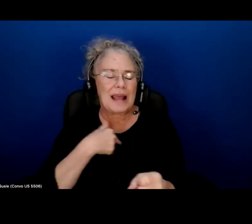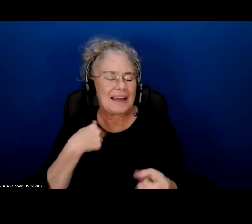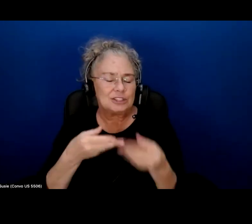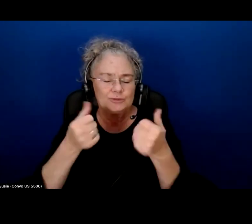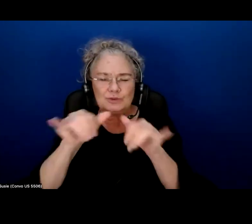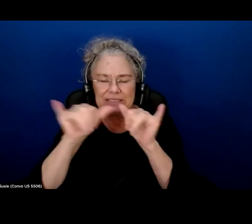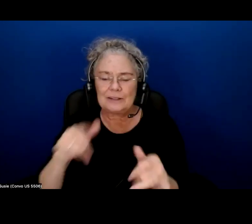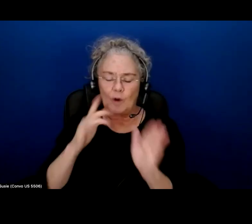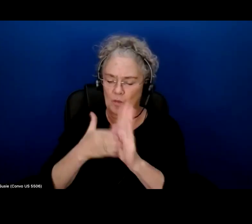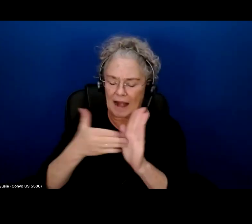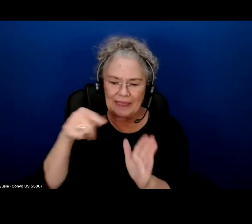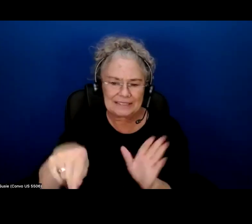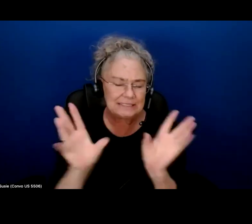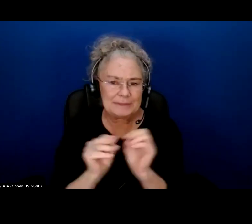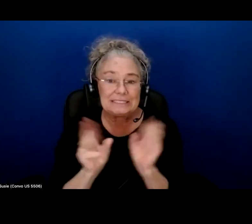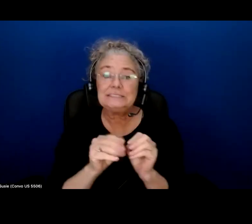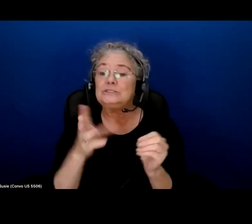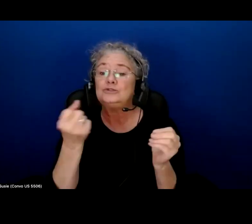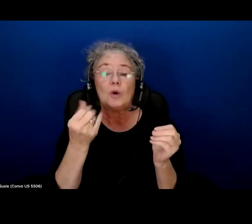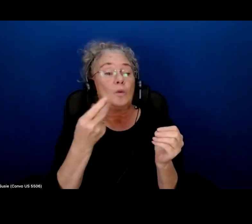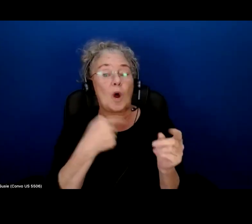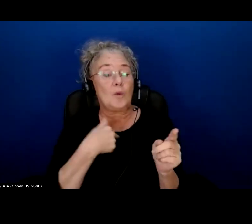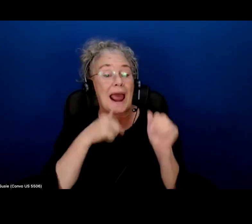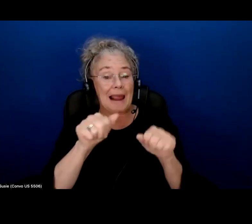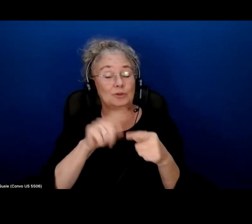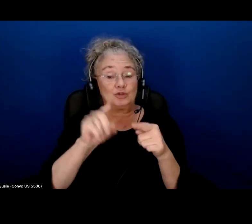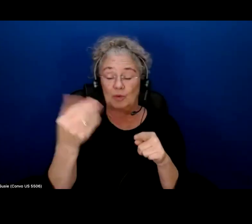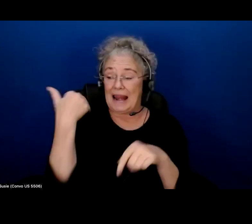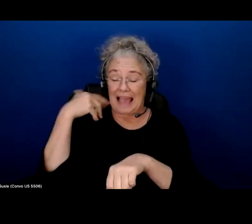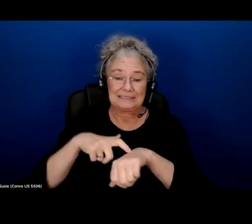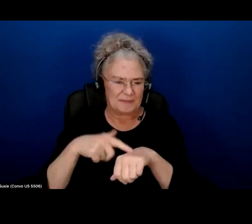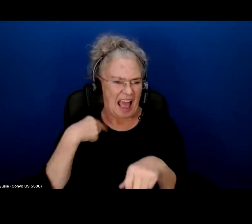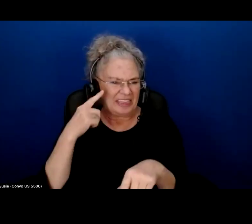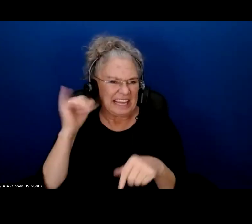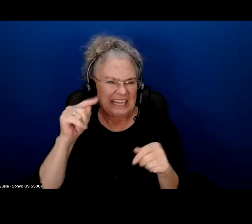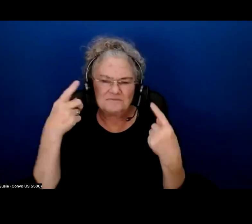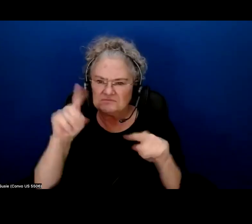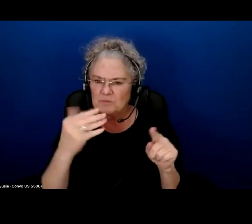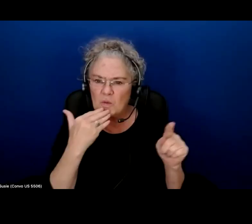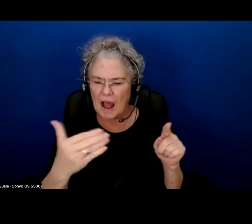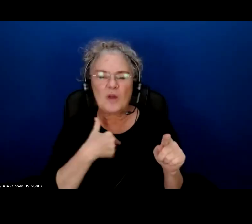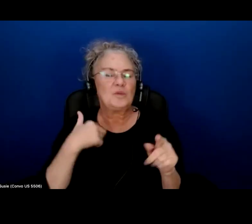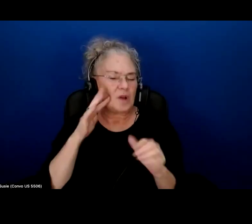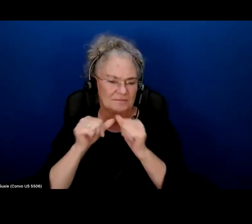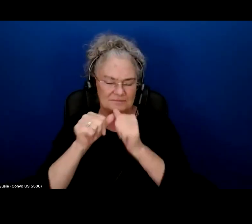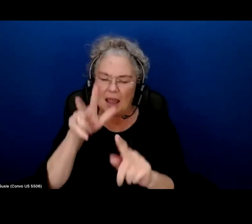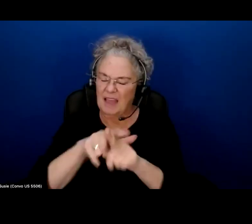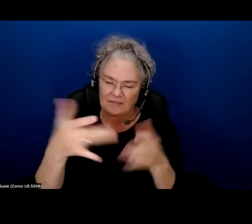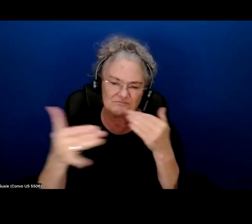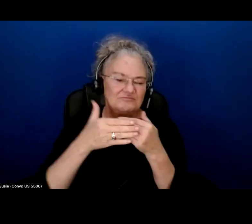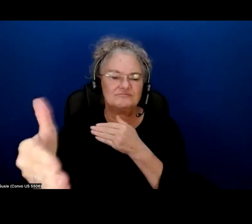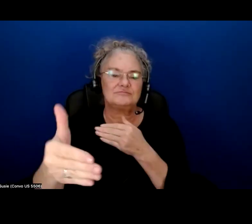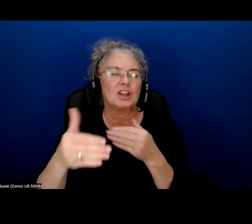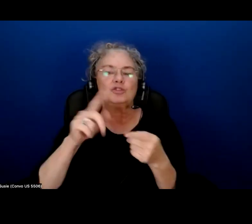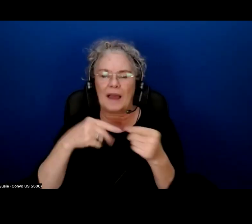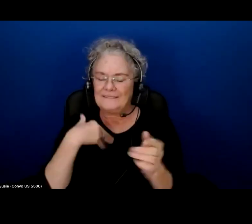these meetings. So what we were able to do last time that I think worked well, that we will continue to apply moving forward, is